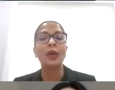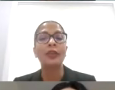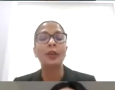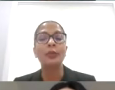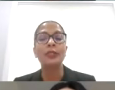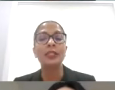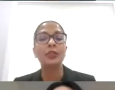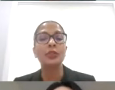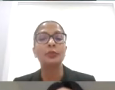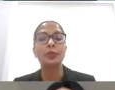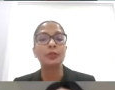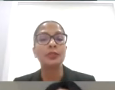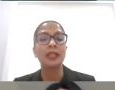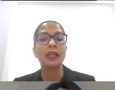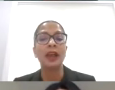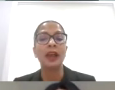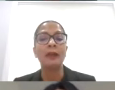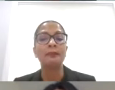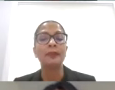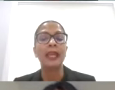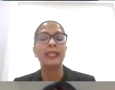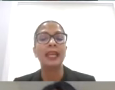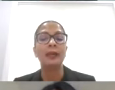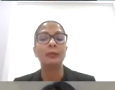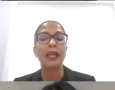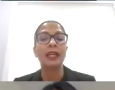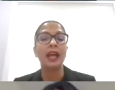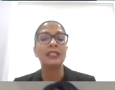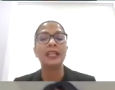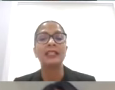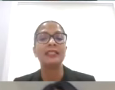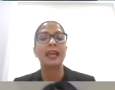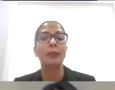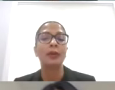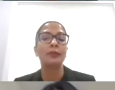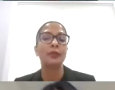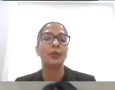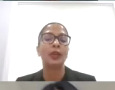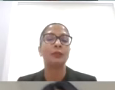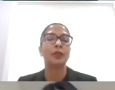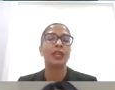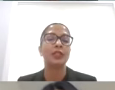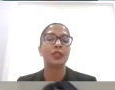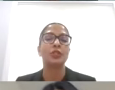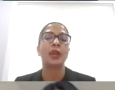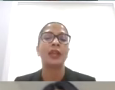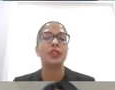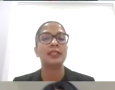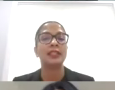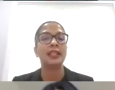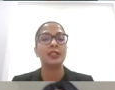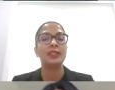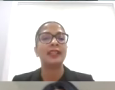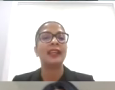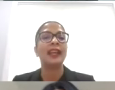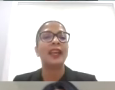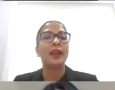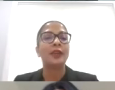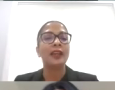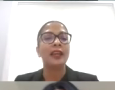And are there procedures for producing ADA compliant content? And is that part of your communication strategy as an